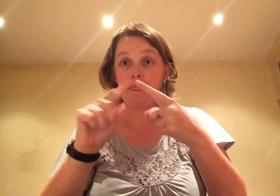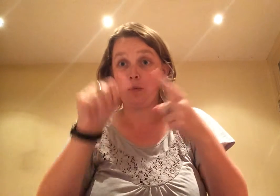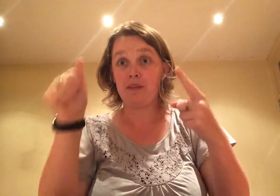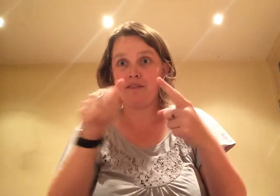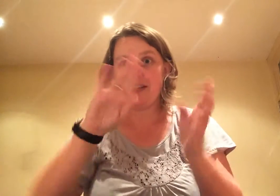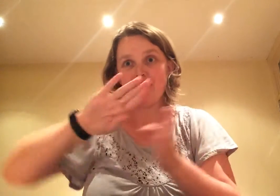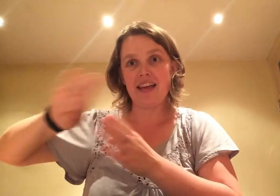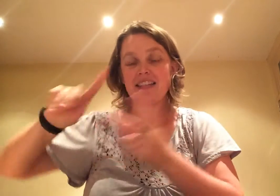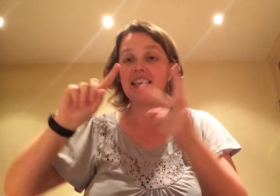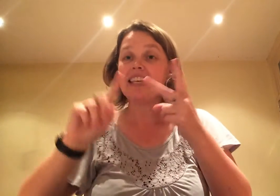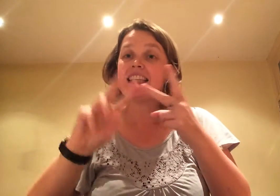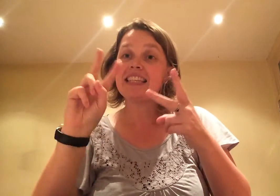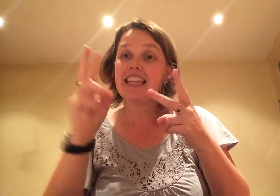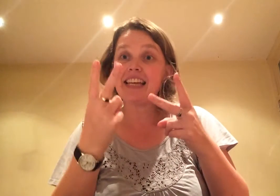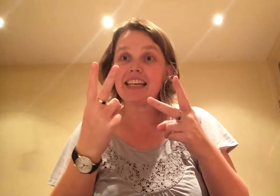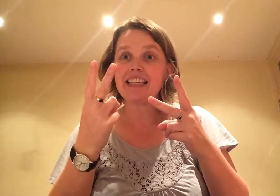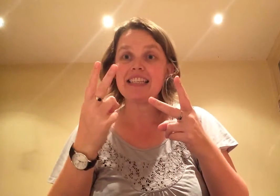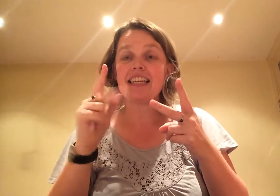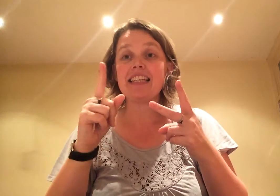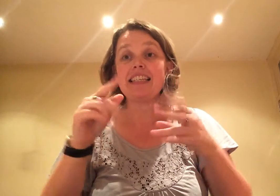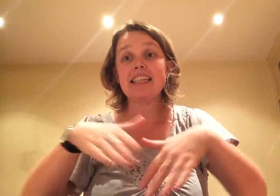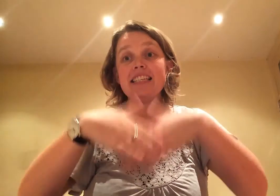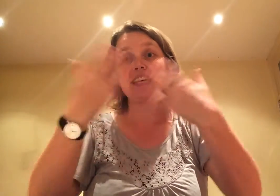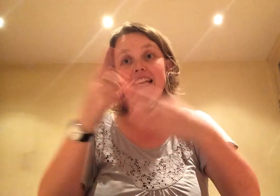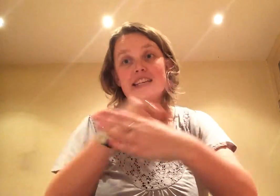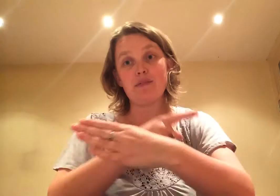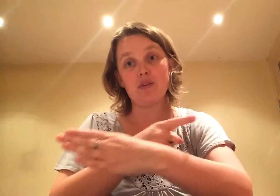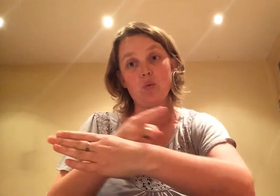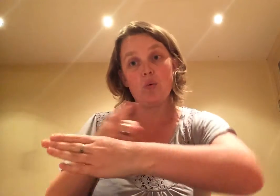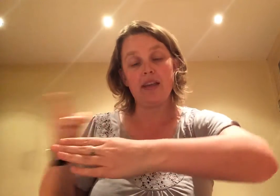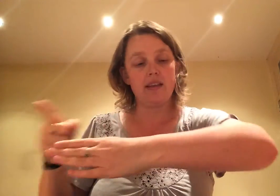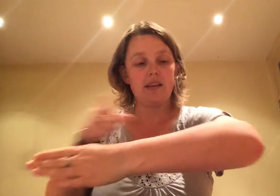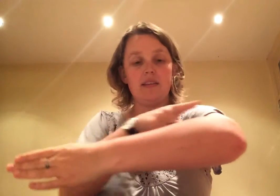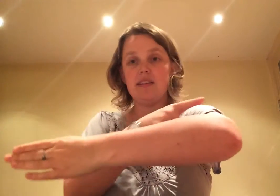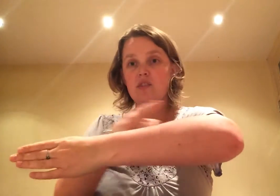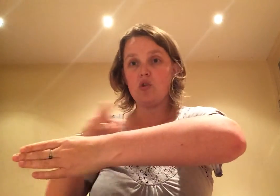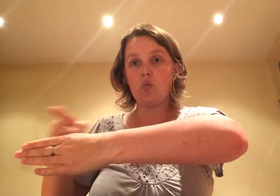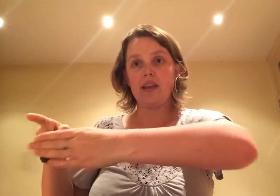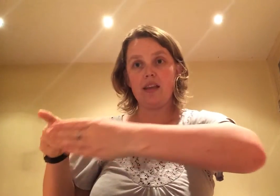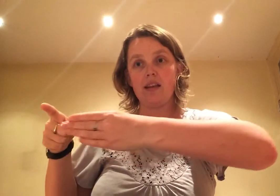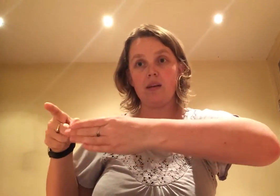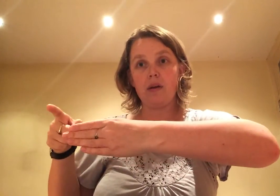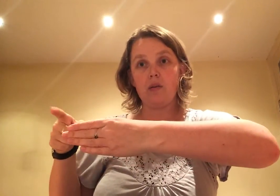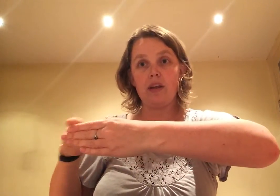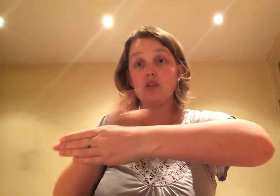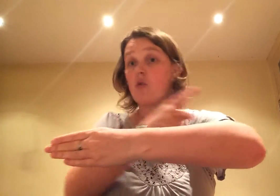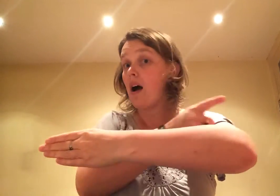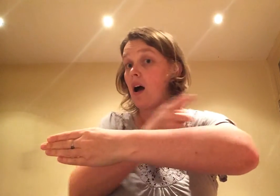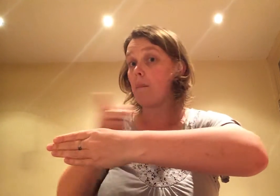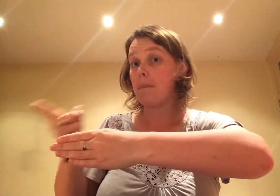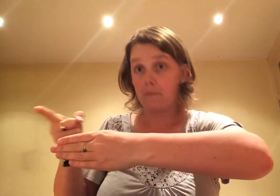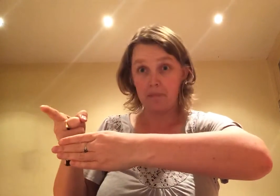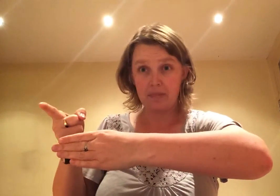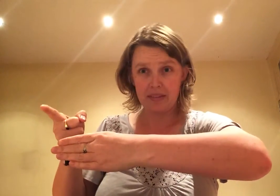We've finished that. Second is the days of the week. And this is your week, by the way. It's your arm. This